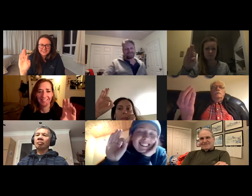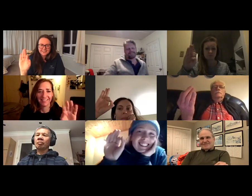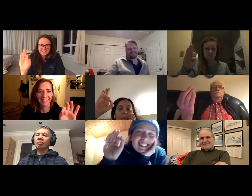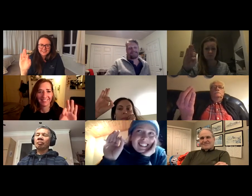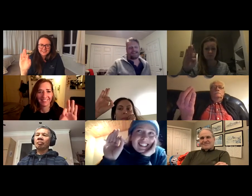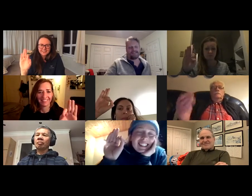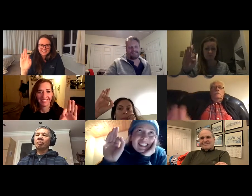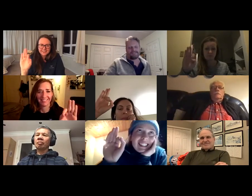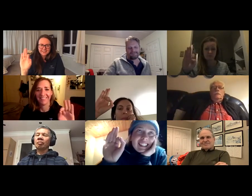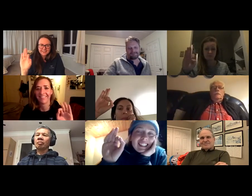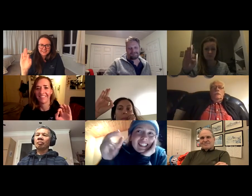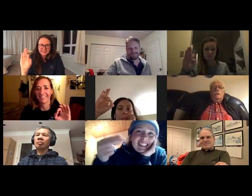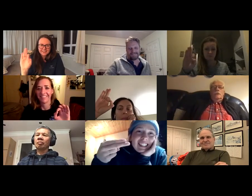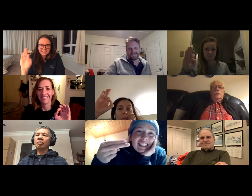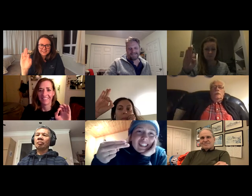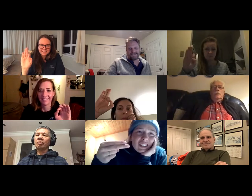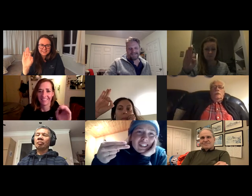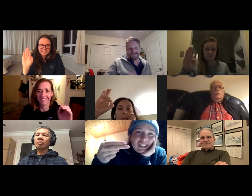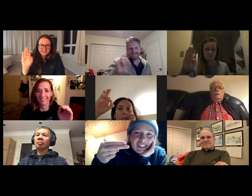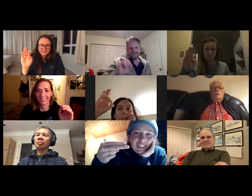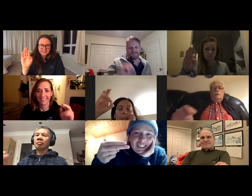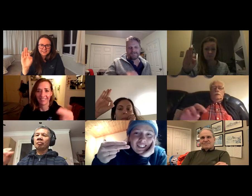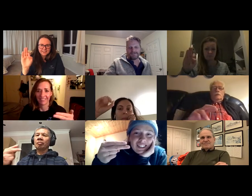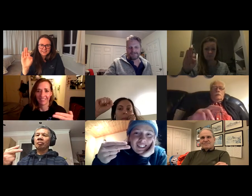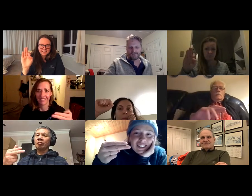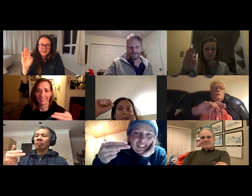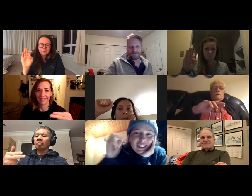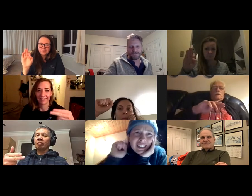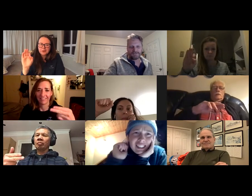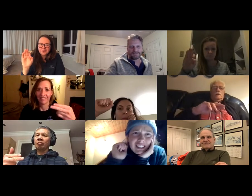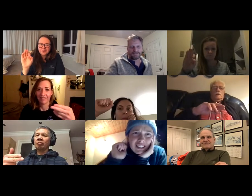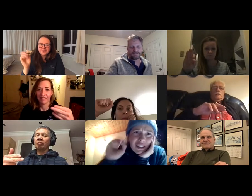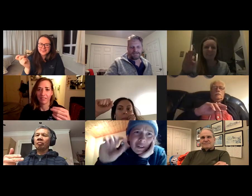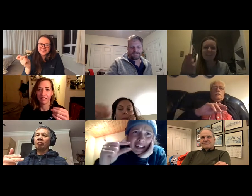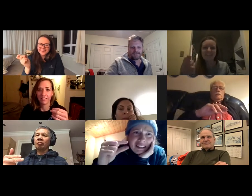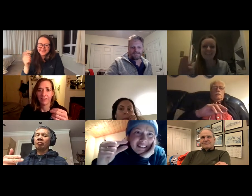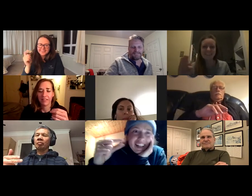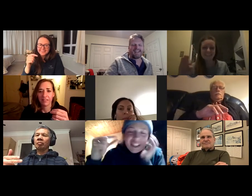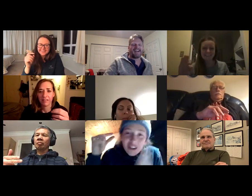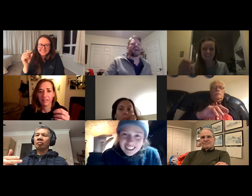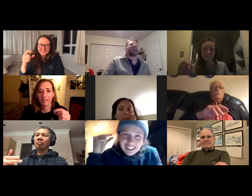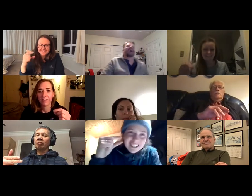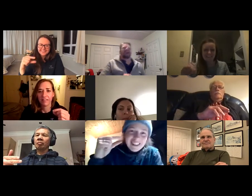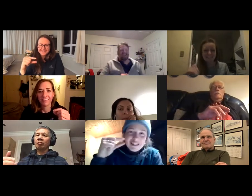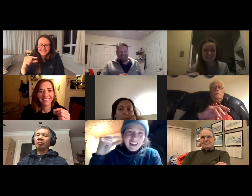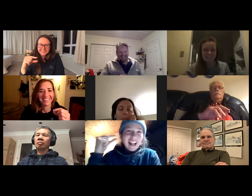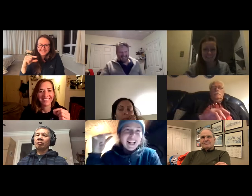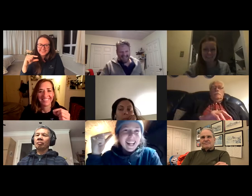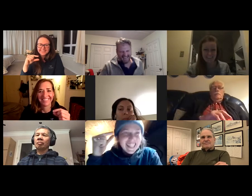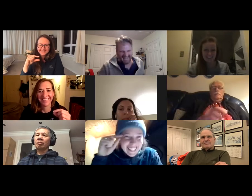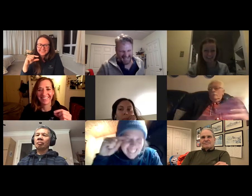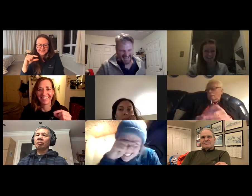Okay. And then H. Did we want to do G first? Oh yeah. I knew I was gonna mess up the